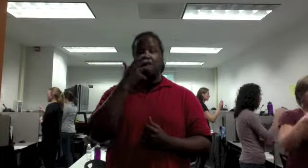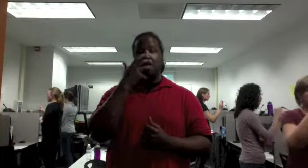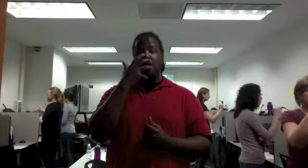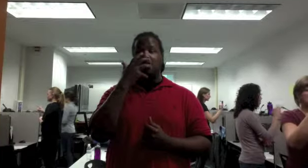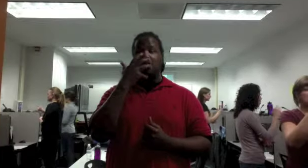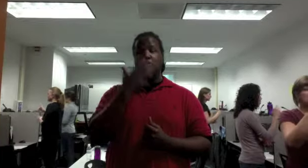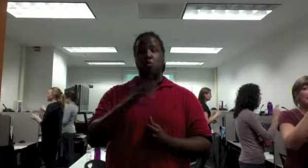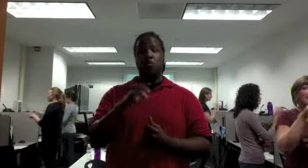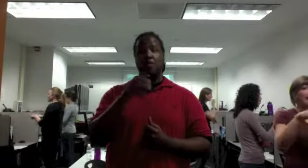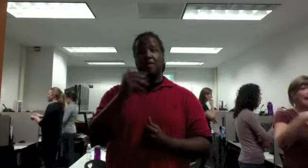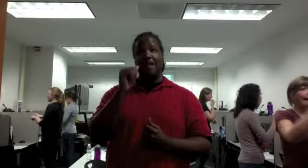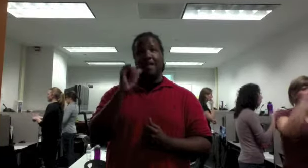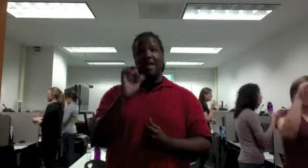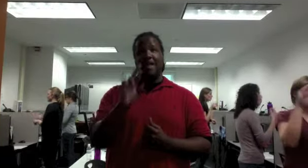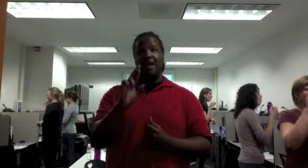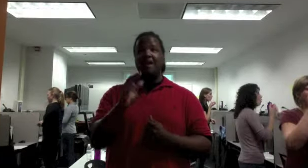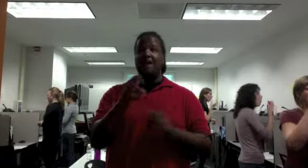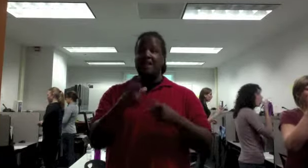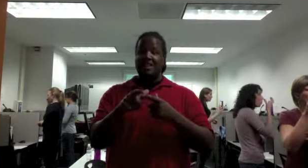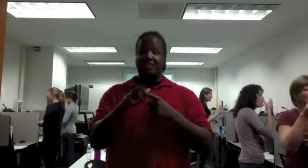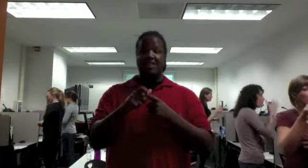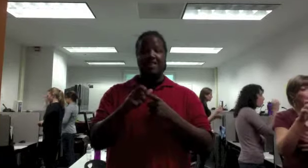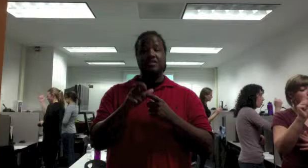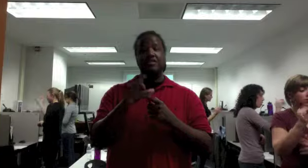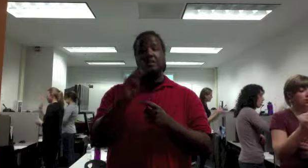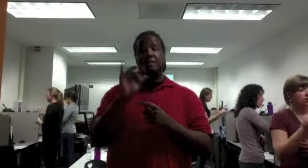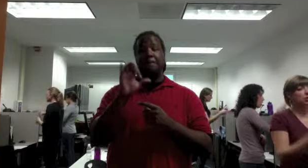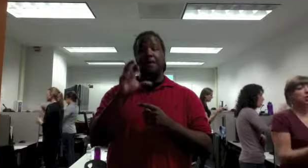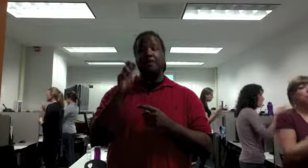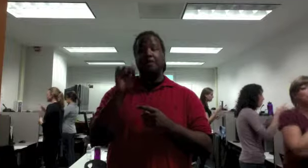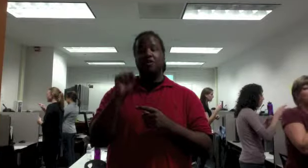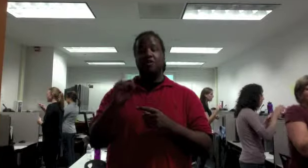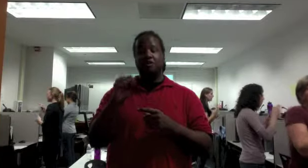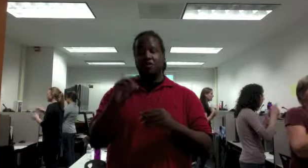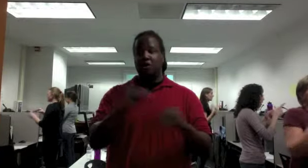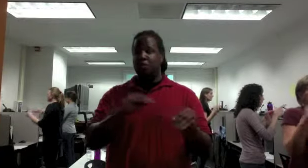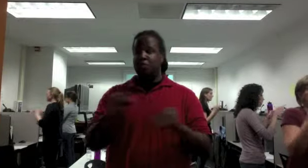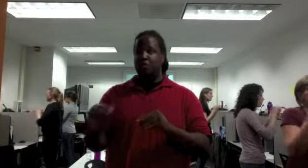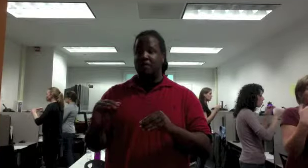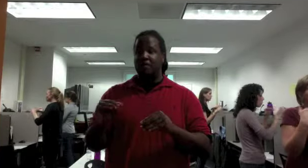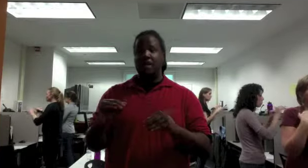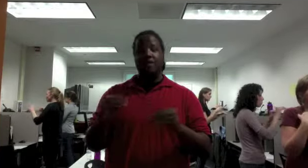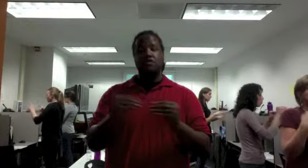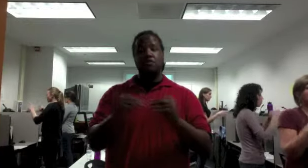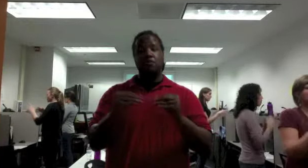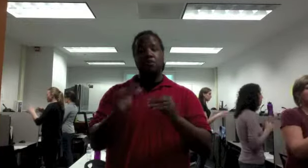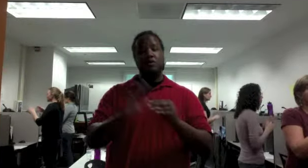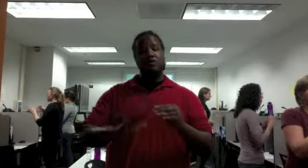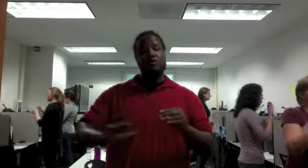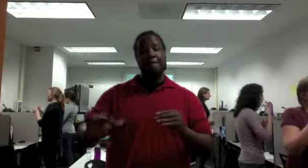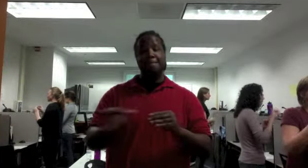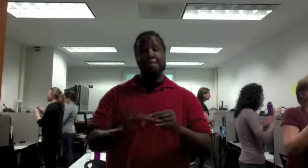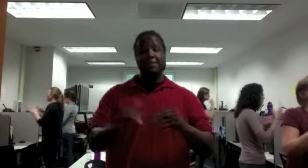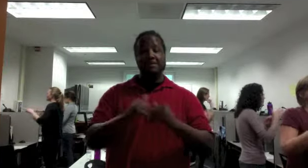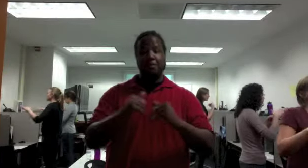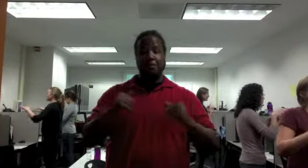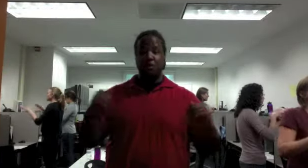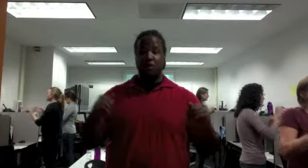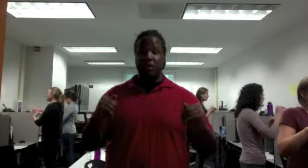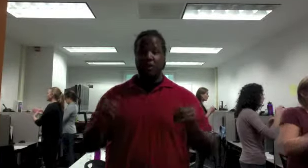air molecules, they're the same way. The warmer the air, the faster those air molecules are moving, and the more space there is between the air